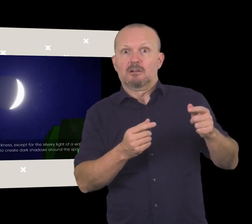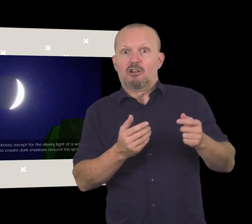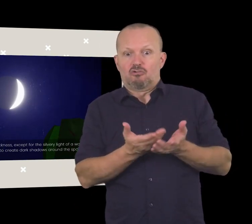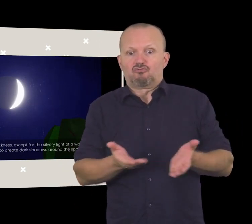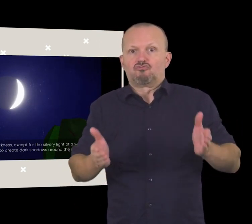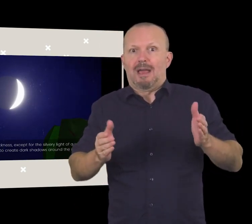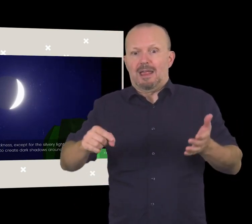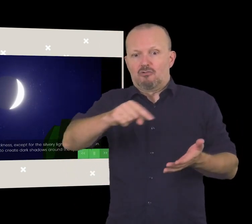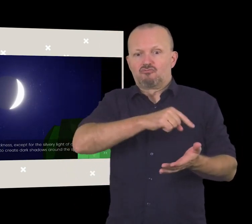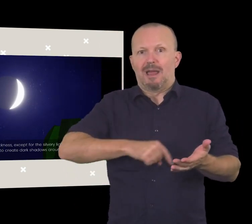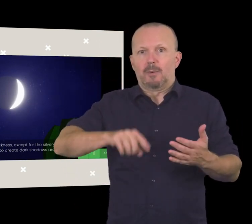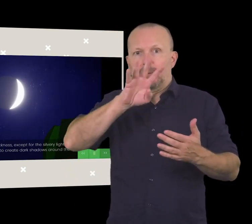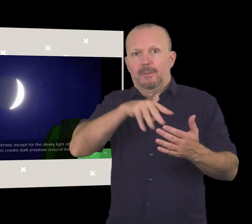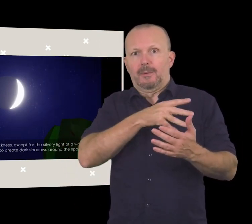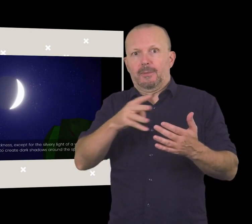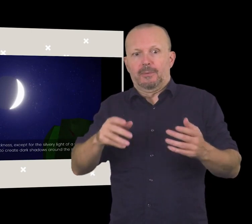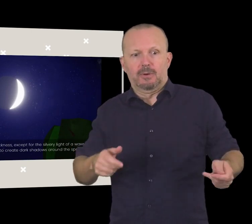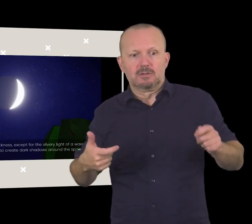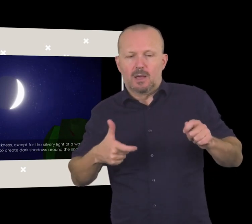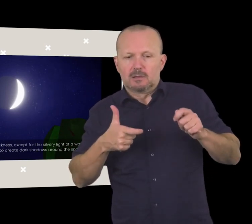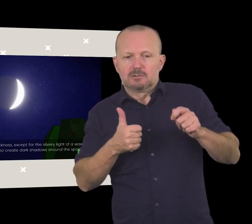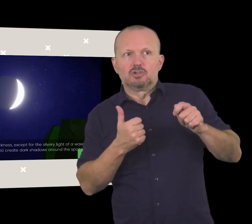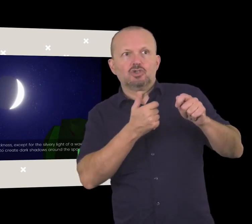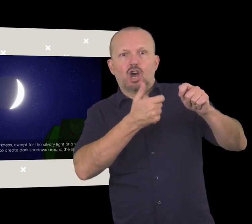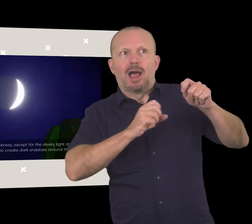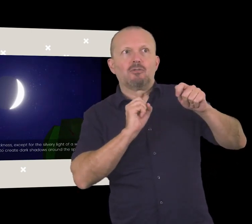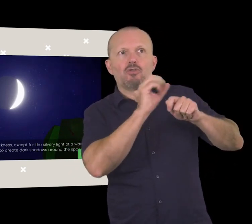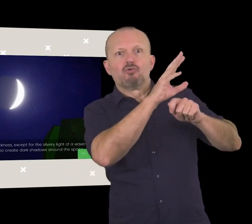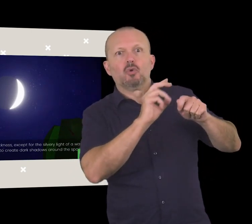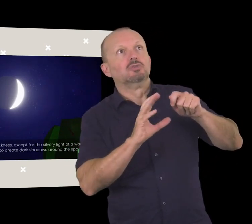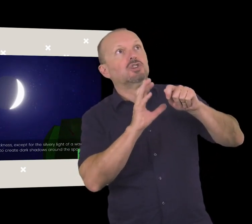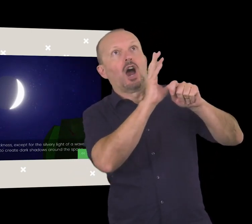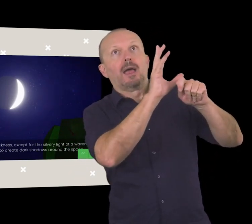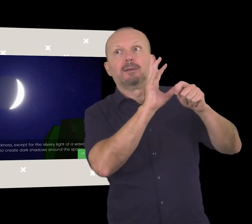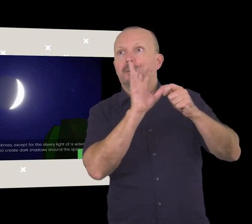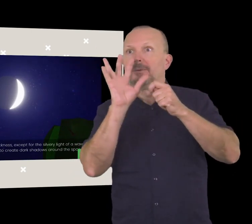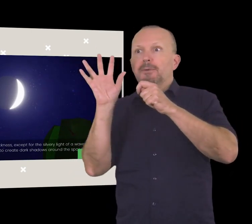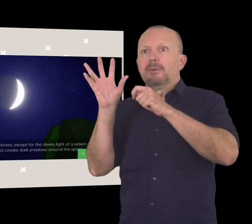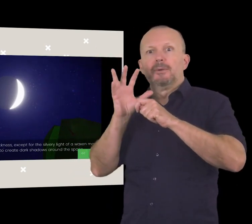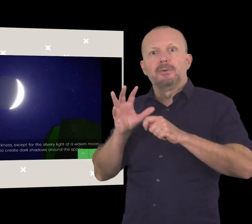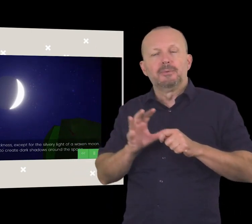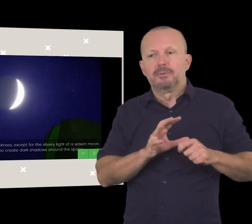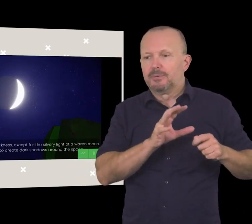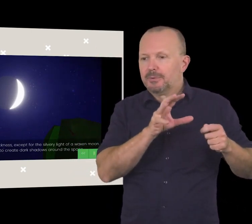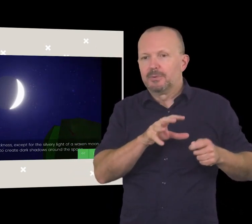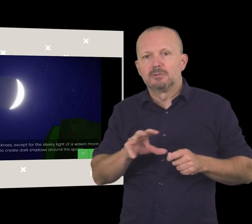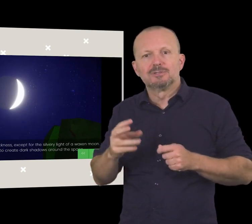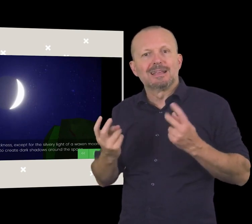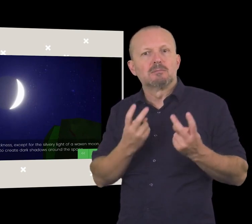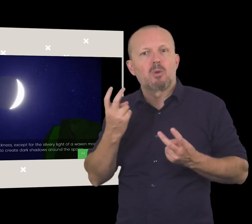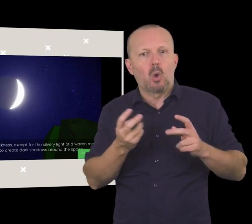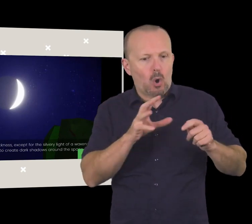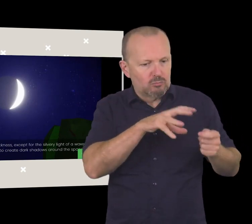piece of paper that I just like take hold of, grease piece of paper, And I just want to explore the